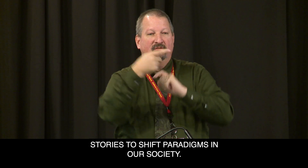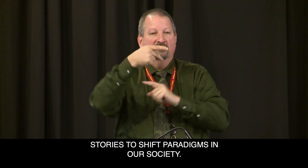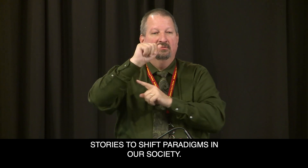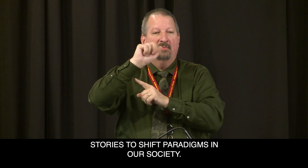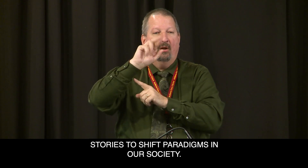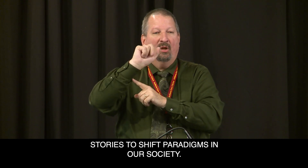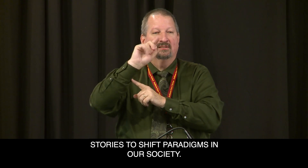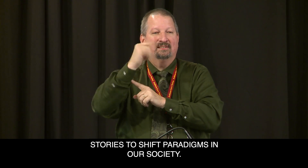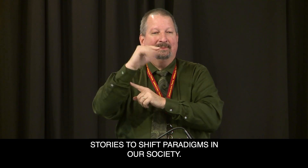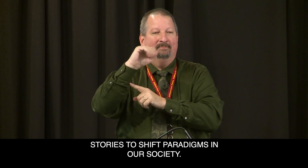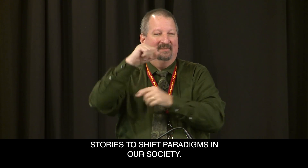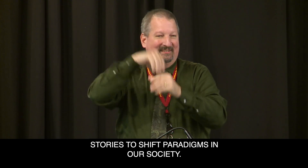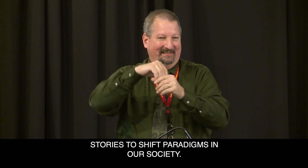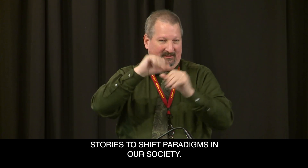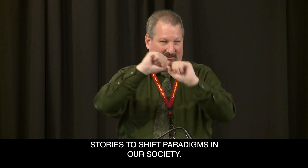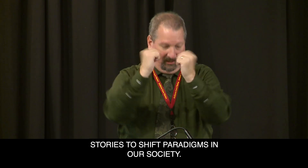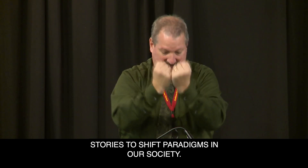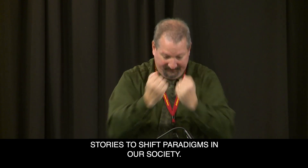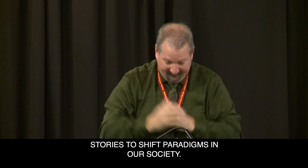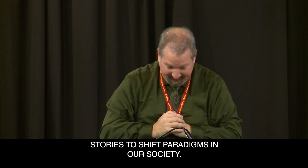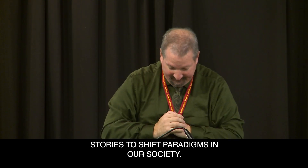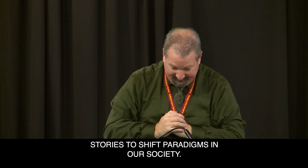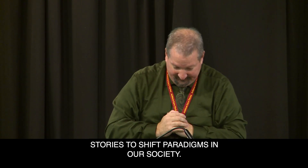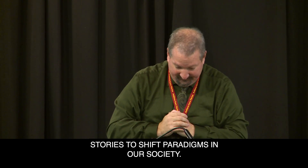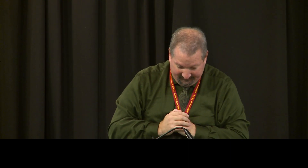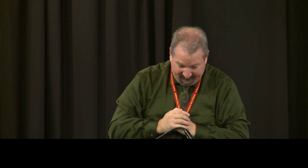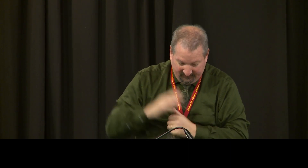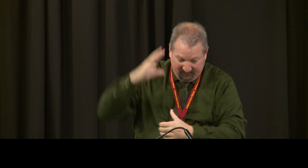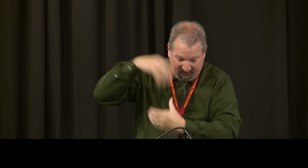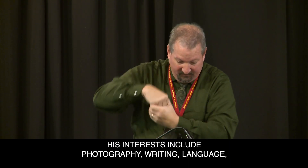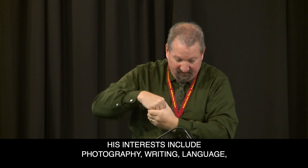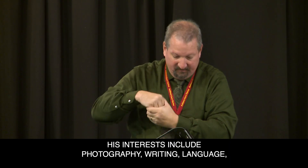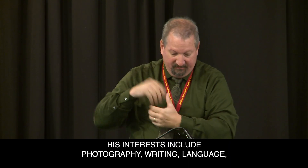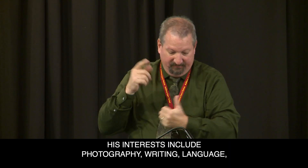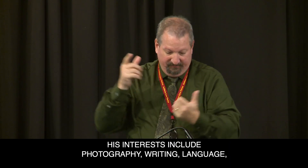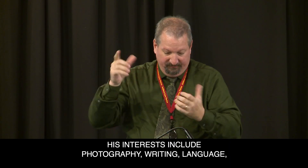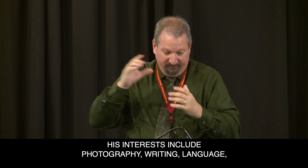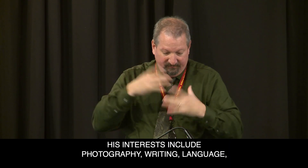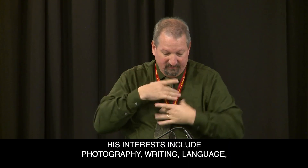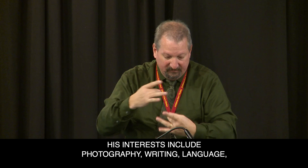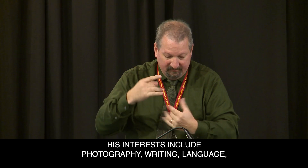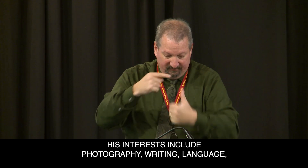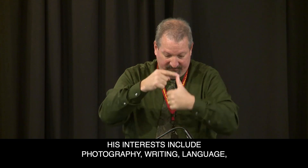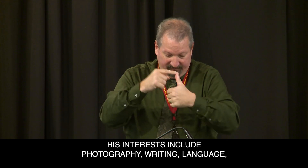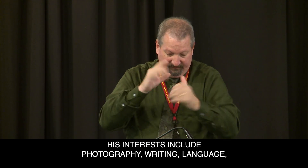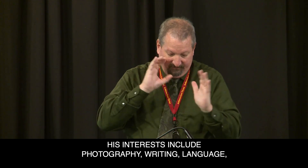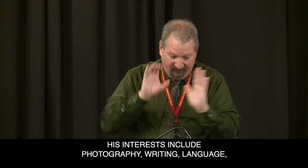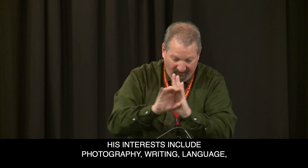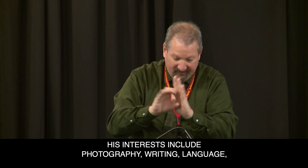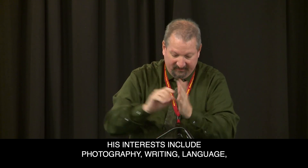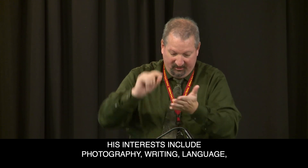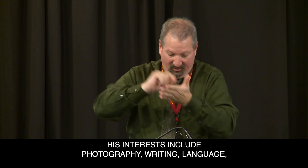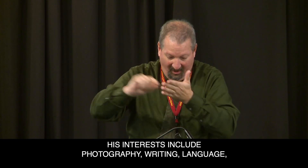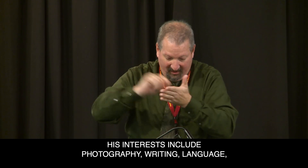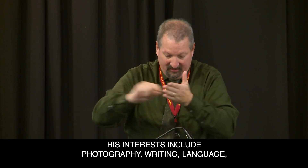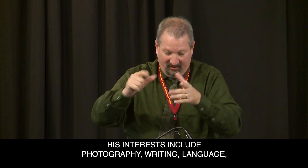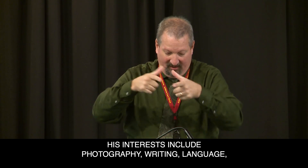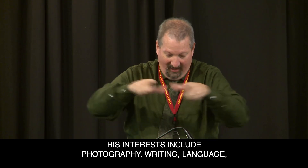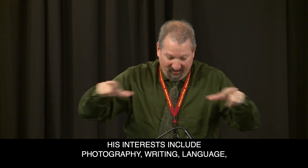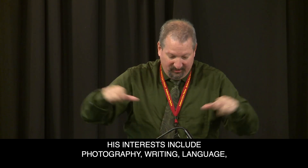to shift paradigms in our society. His interests include photography,